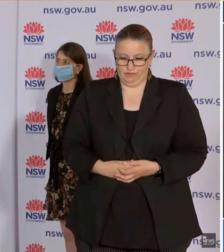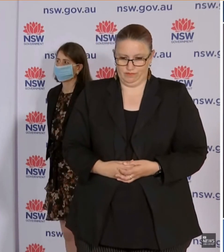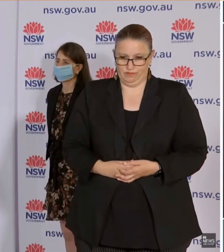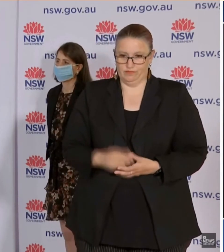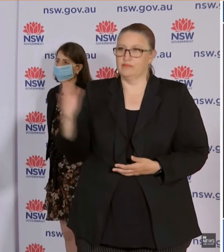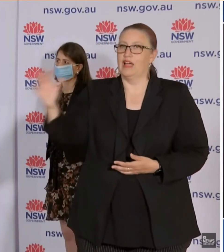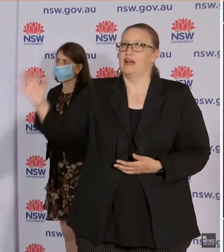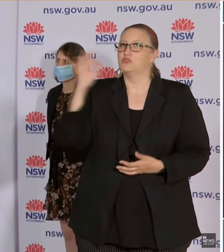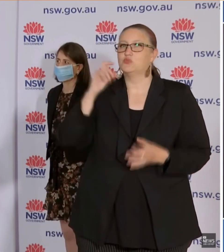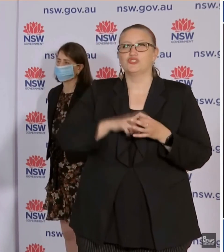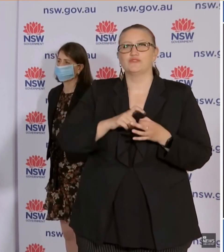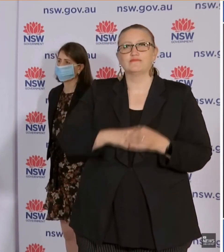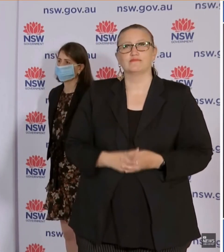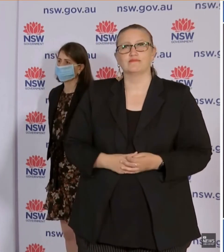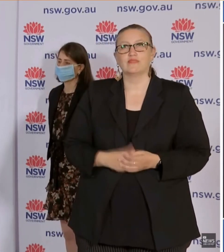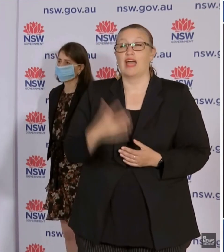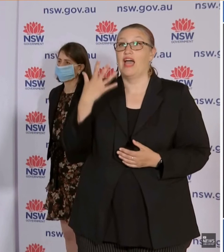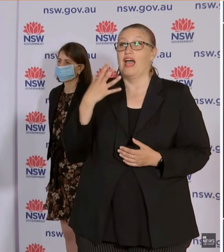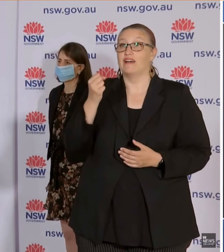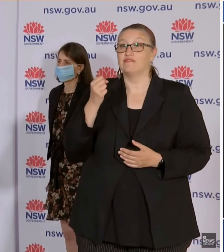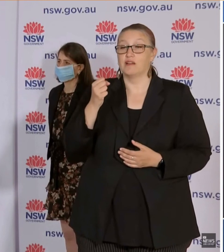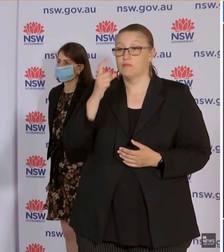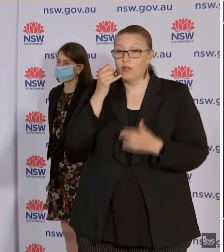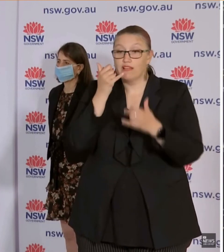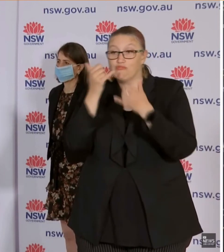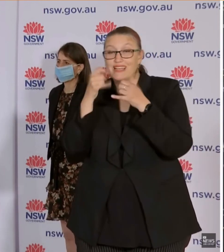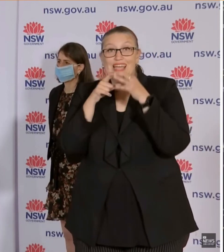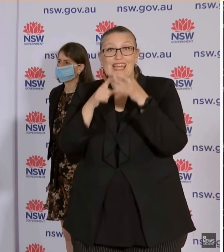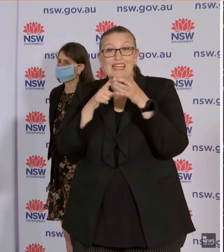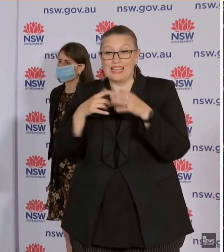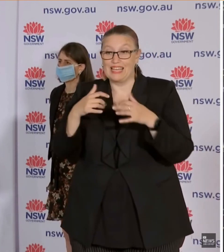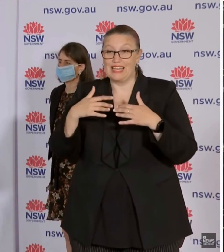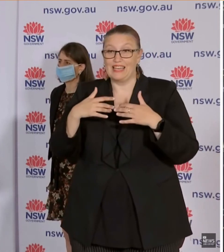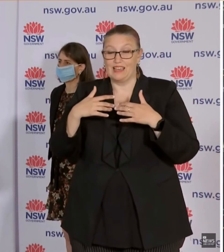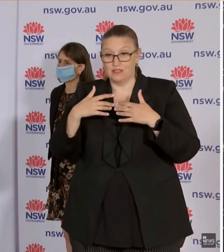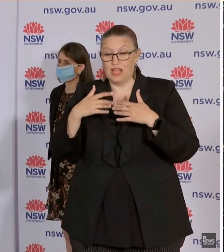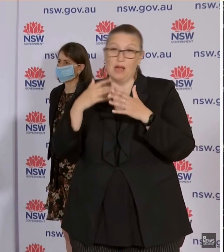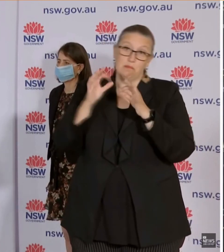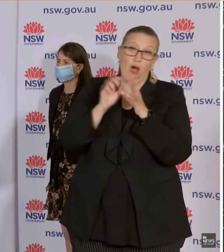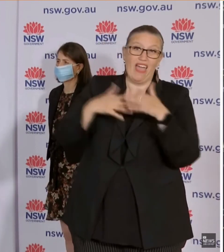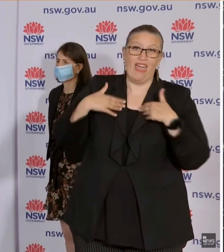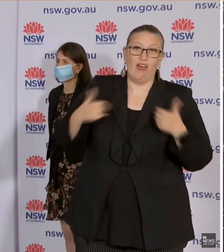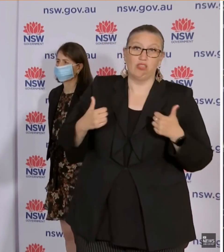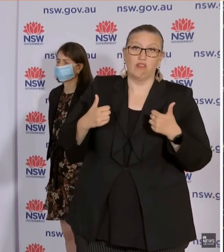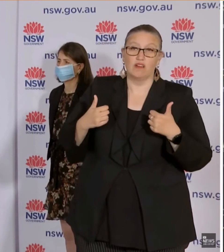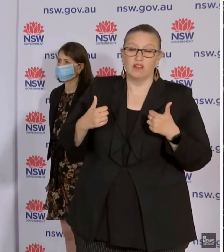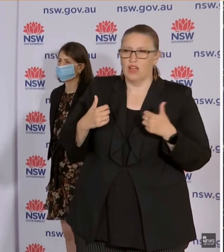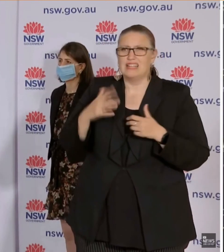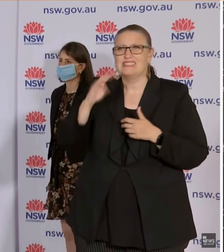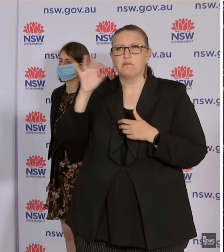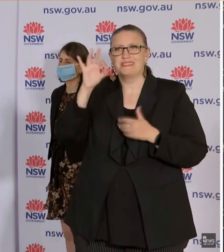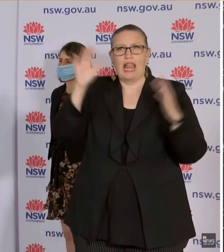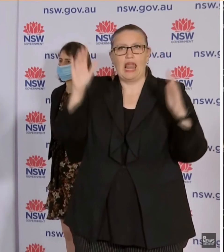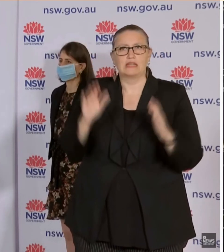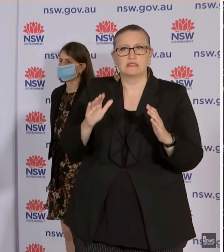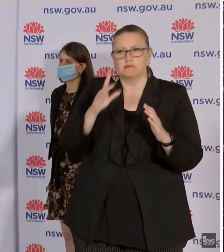10% drop in the number of people being contacted, interviewed by health within 1 day of their diagnosis, at 70% in the week of August